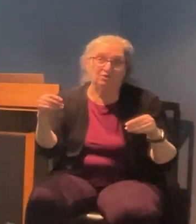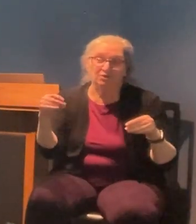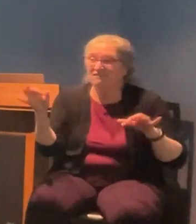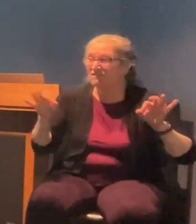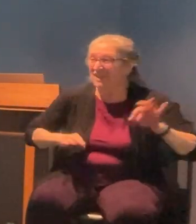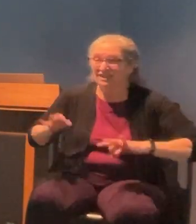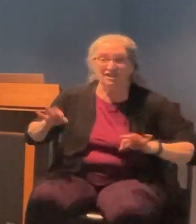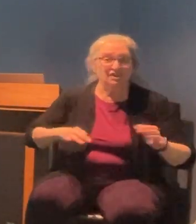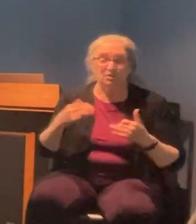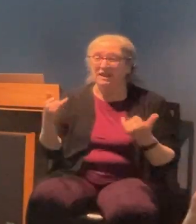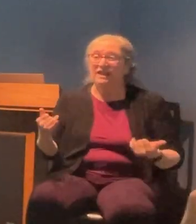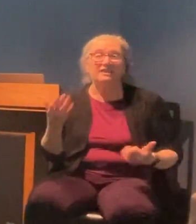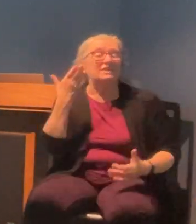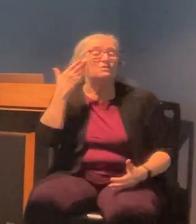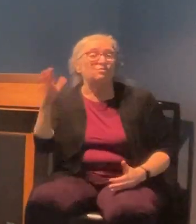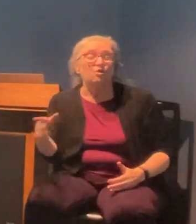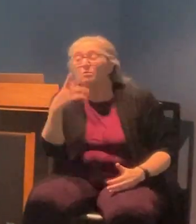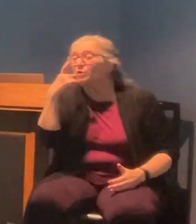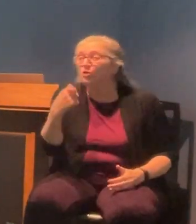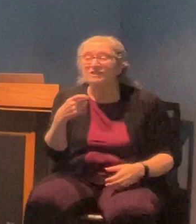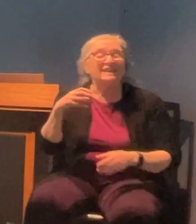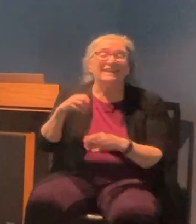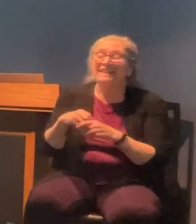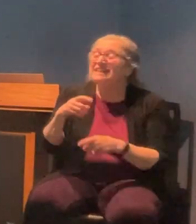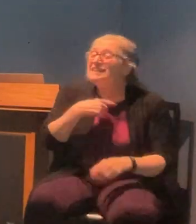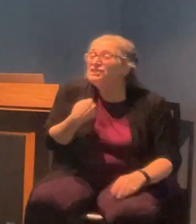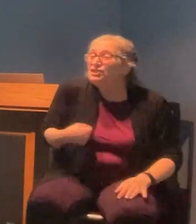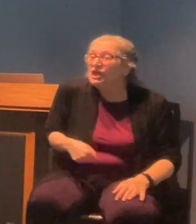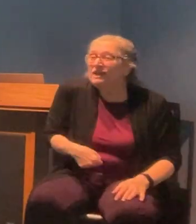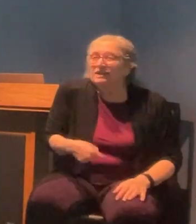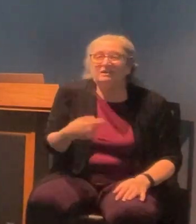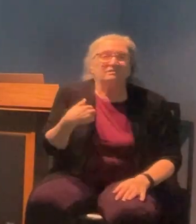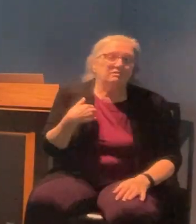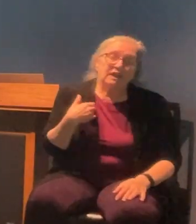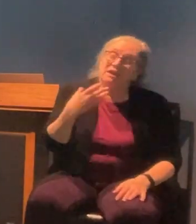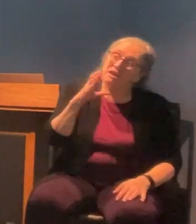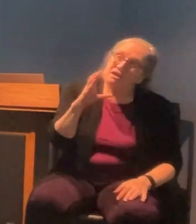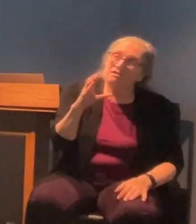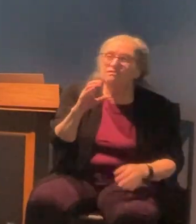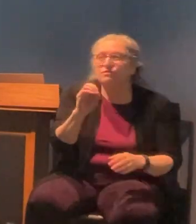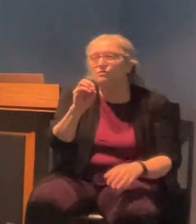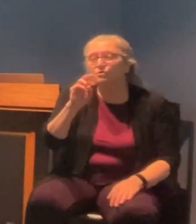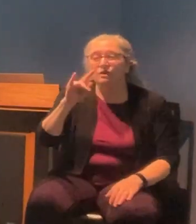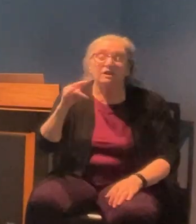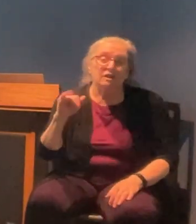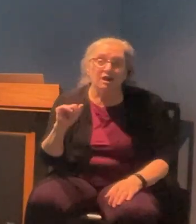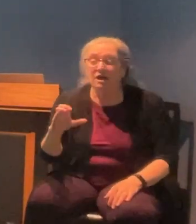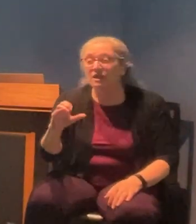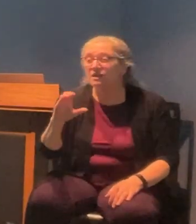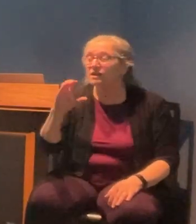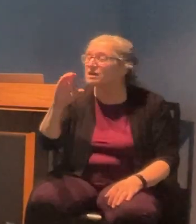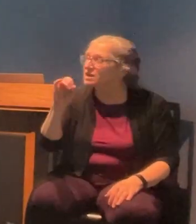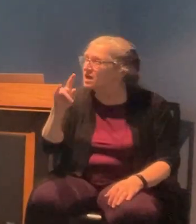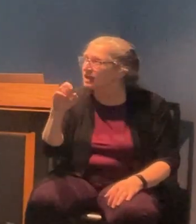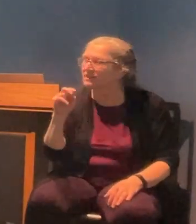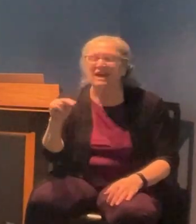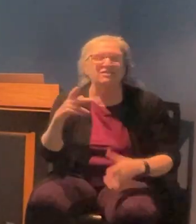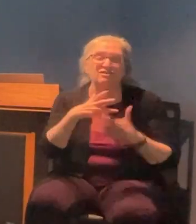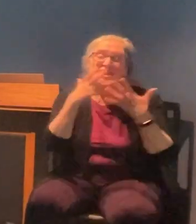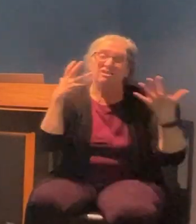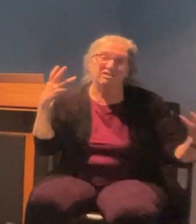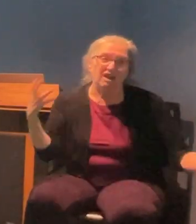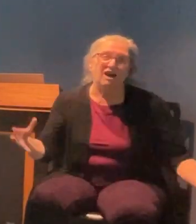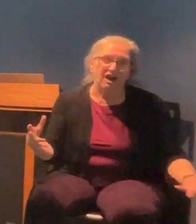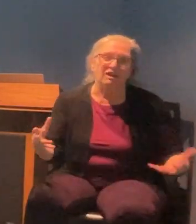don't know, because in China there are regions of organic cotton and cotton camps of forced labor.